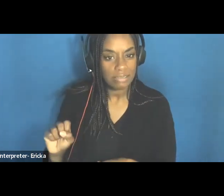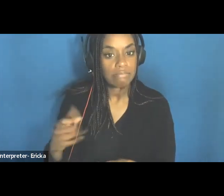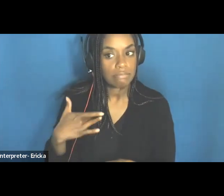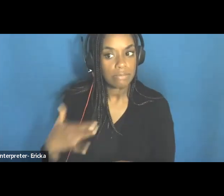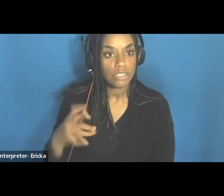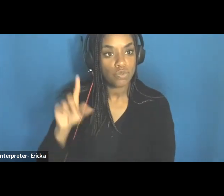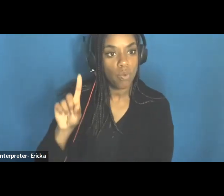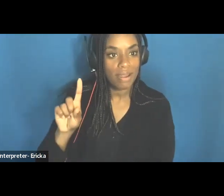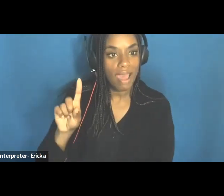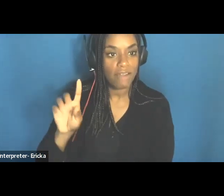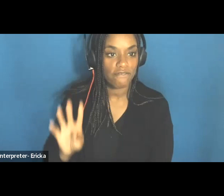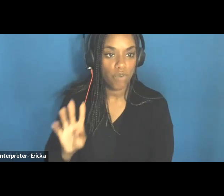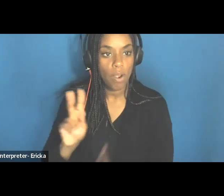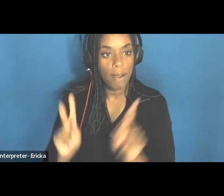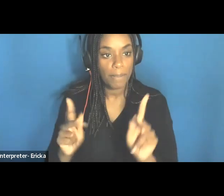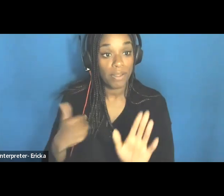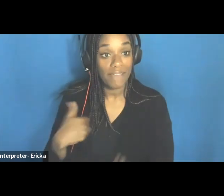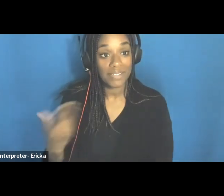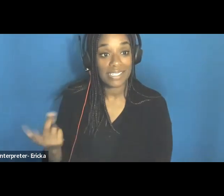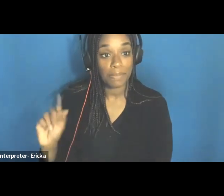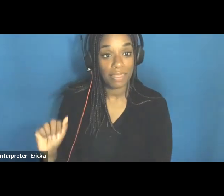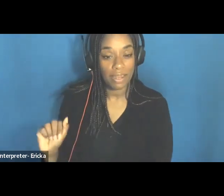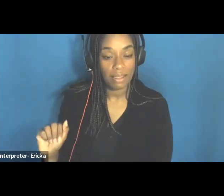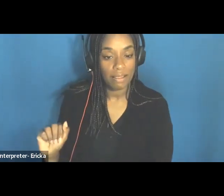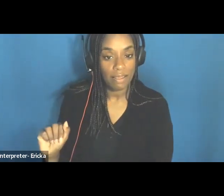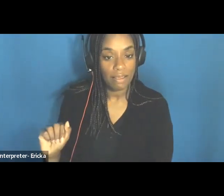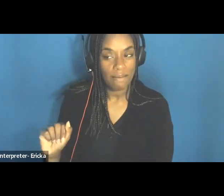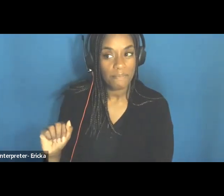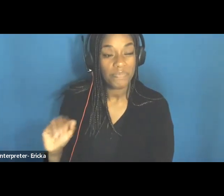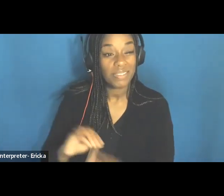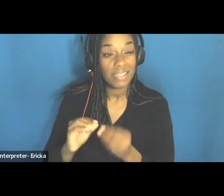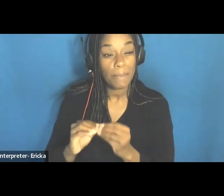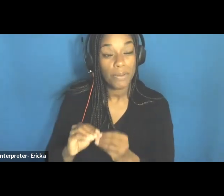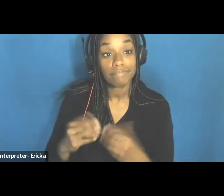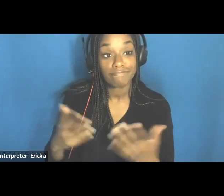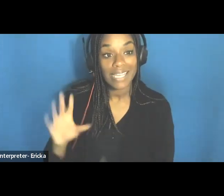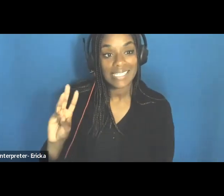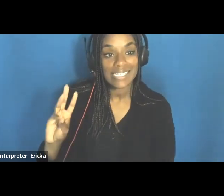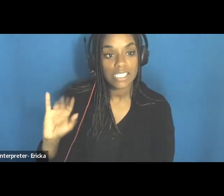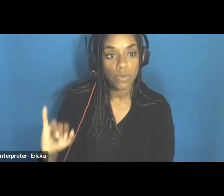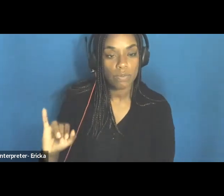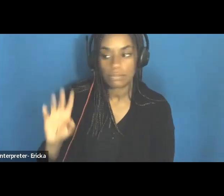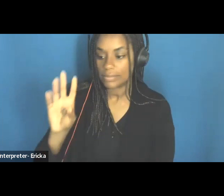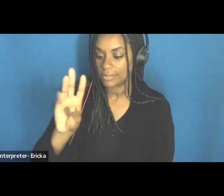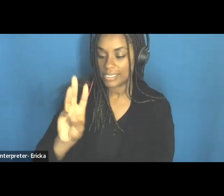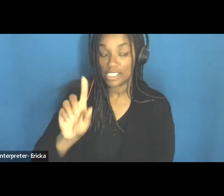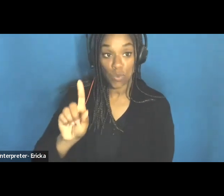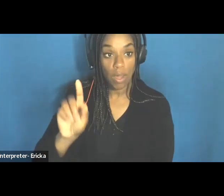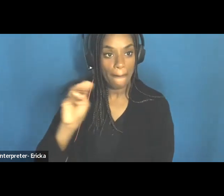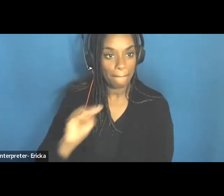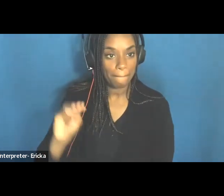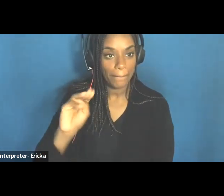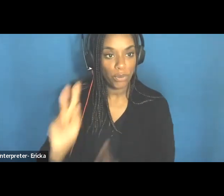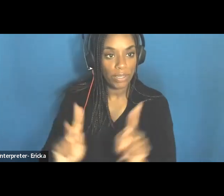people? We've had the number 61 million people for 3 or 4 years. That has to have